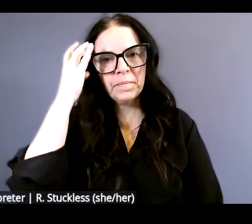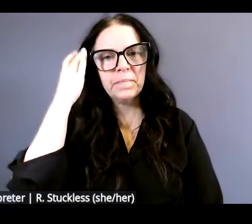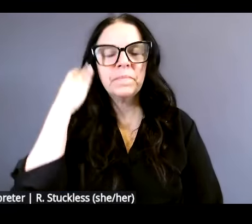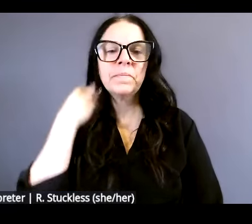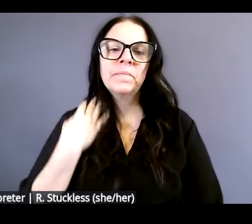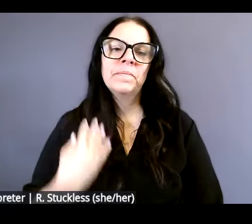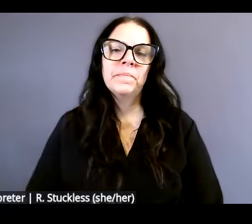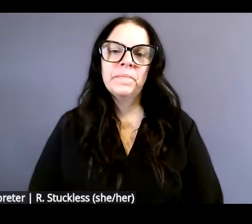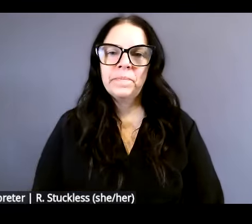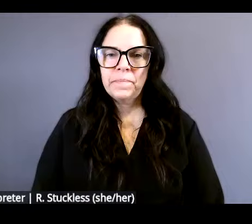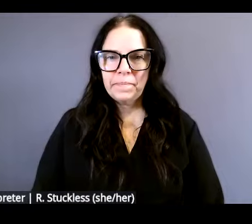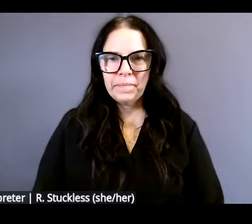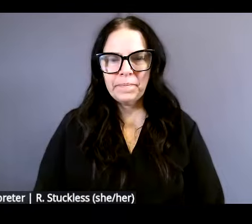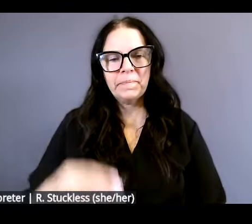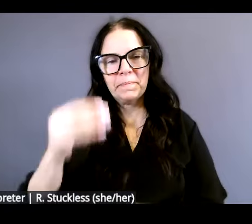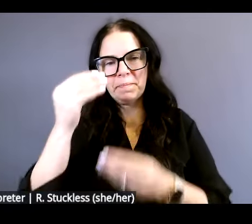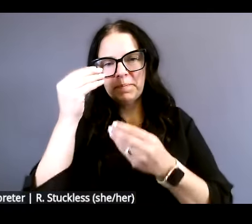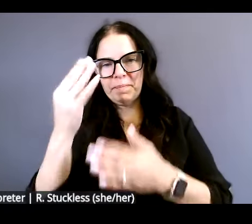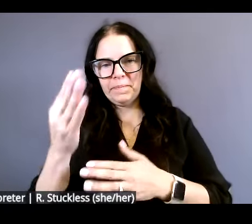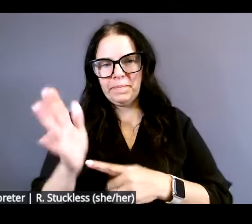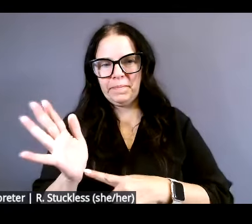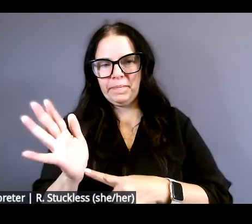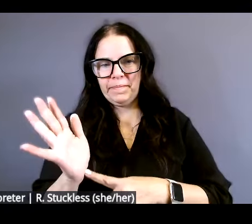And 5-minute rule applies.